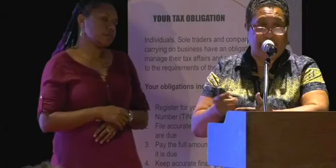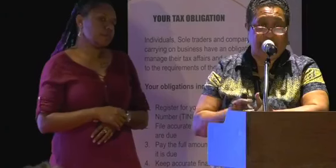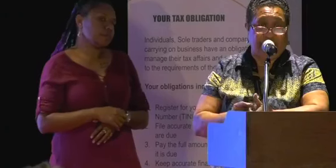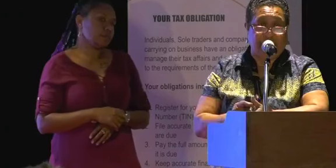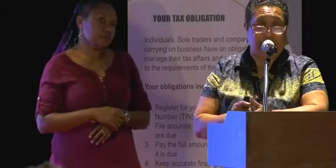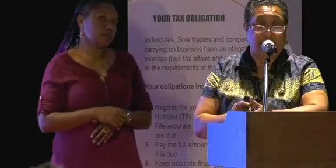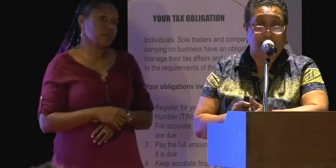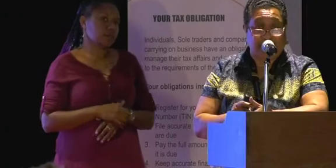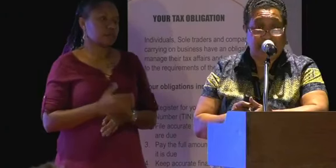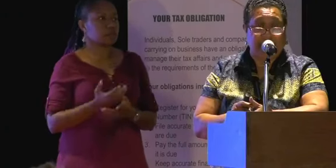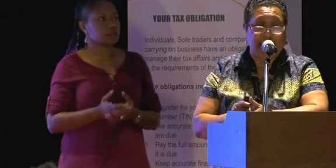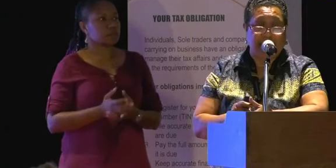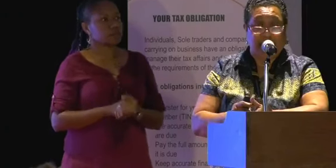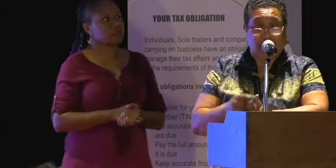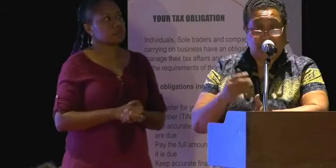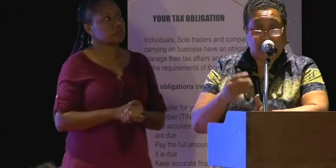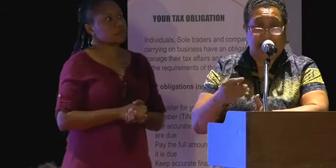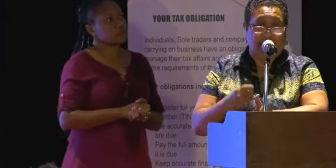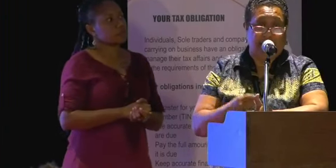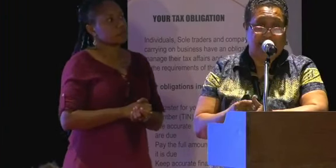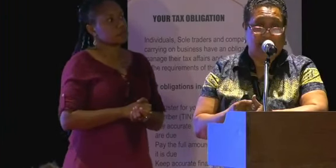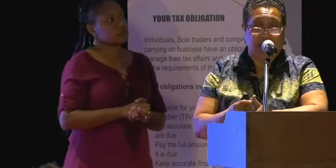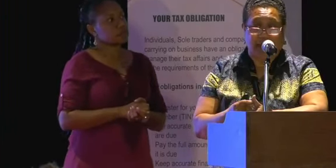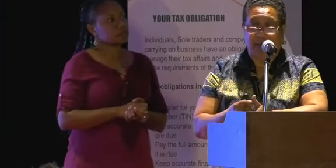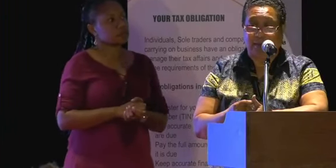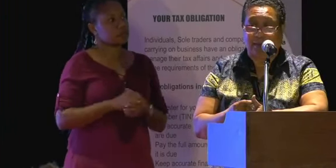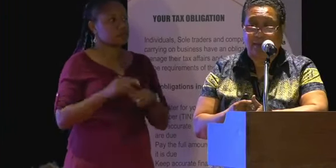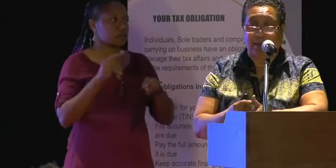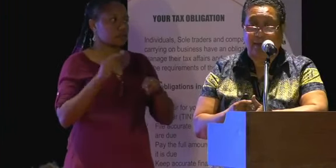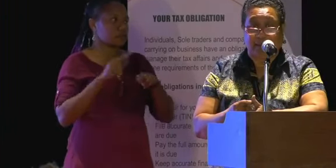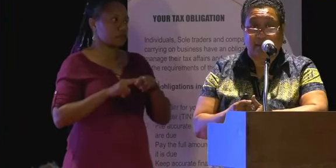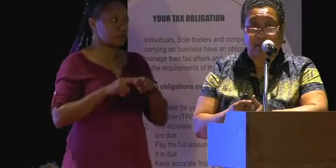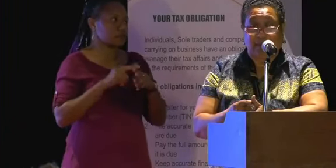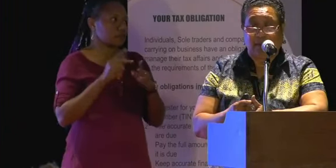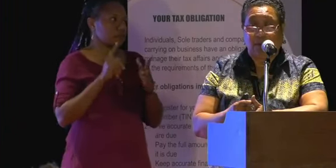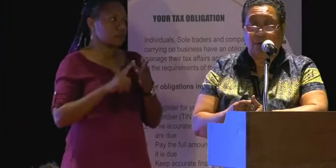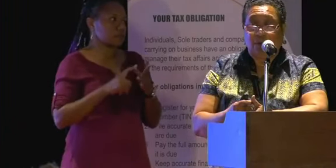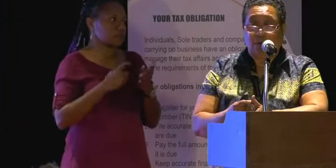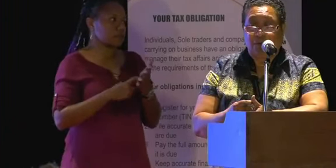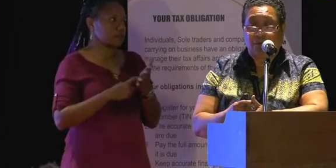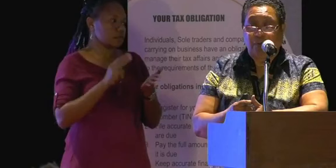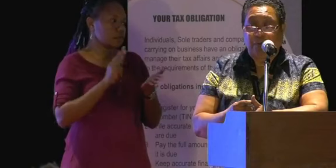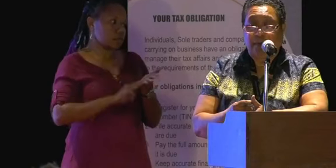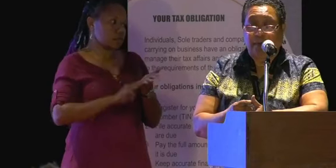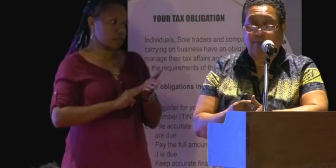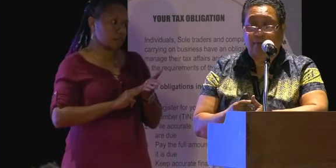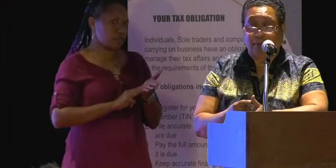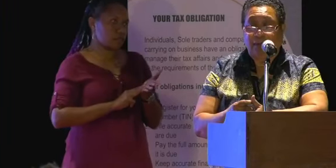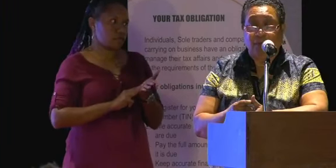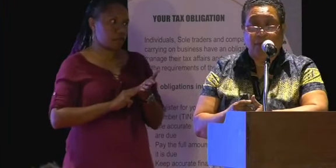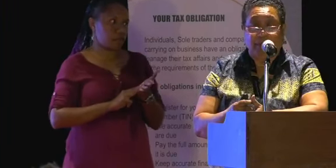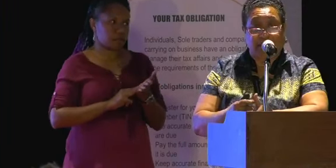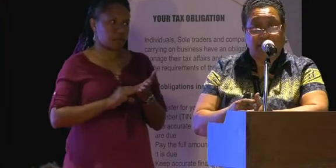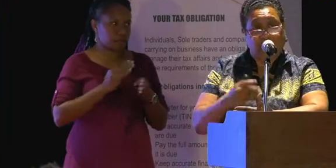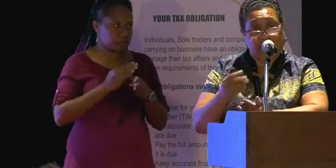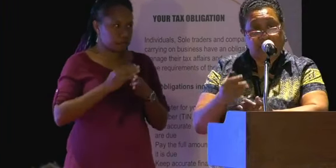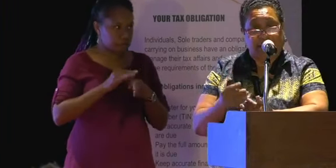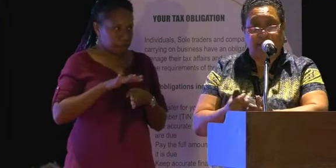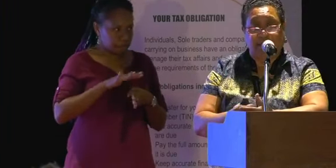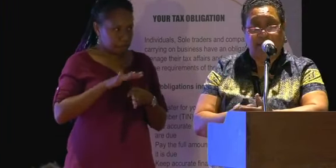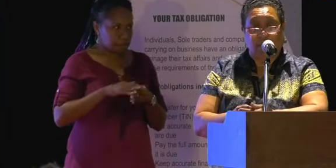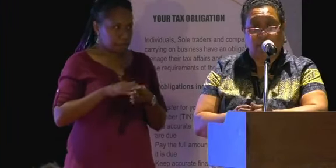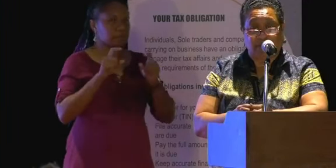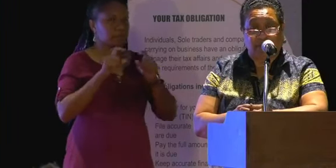required to refer the case to FEMA so we can collect the debt. Also in FEMA, that's